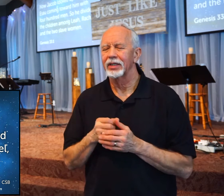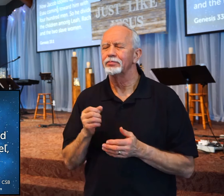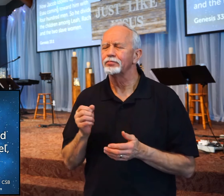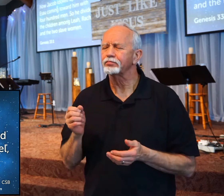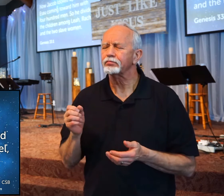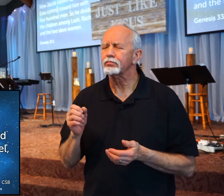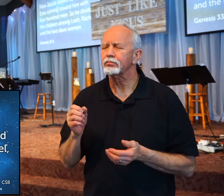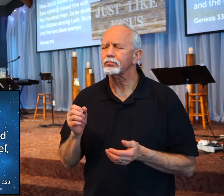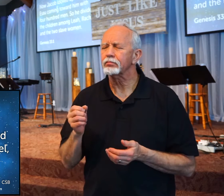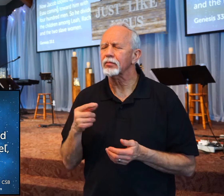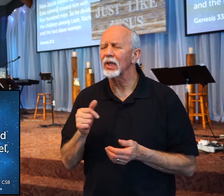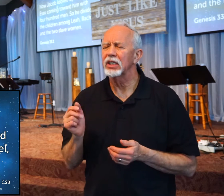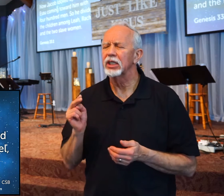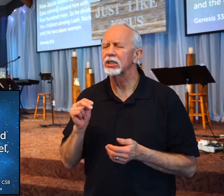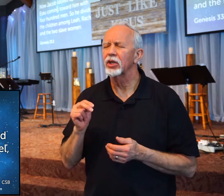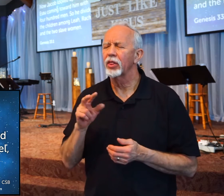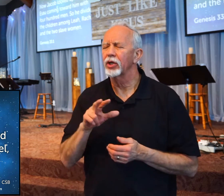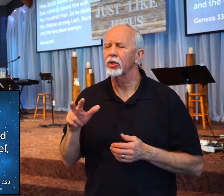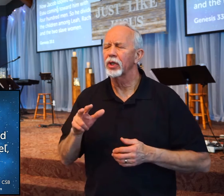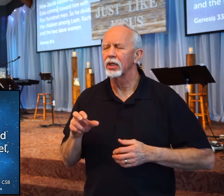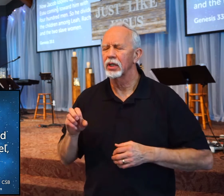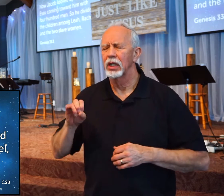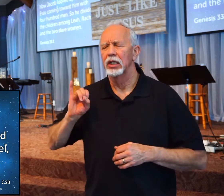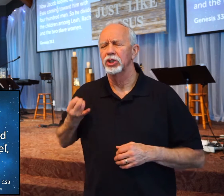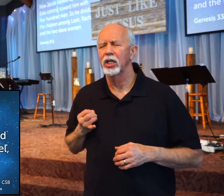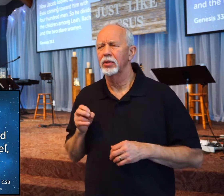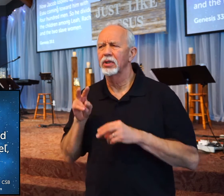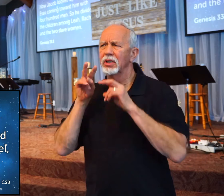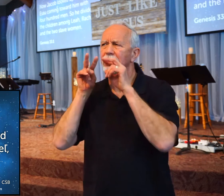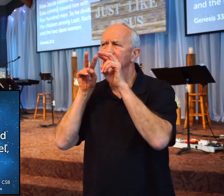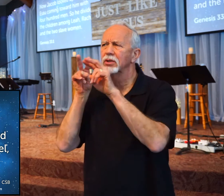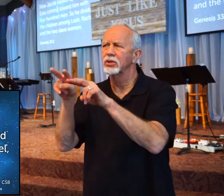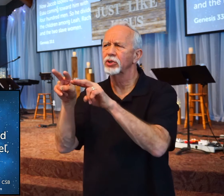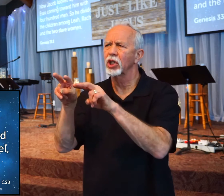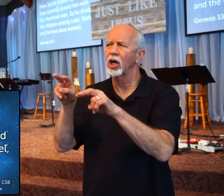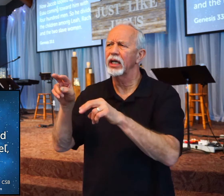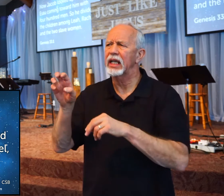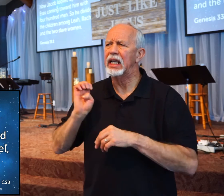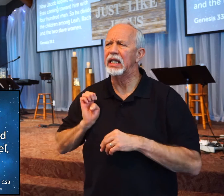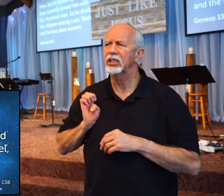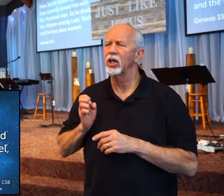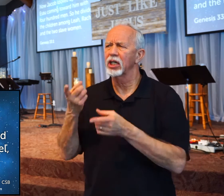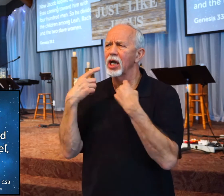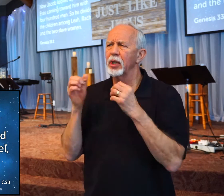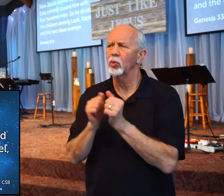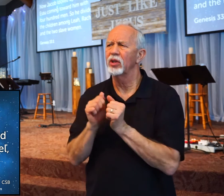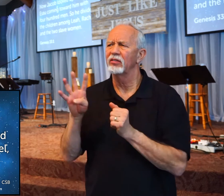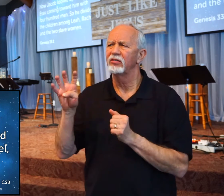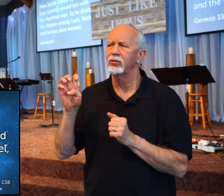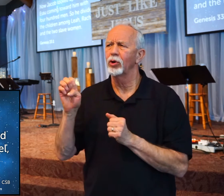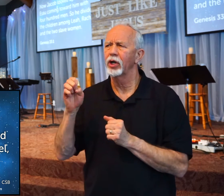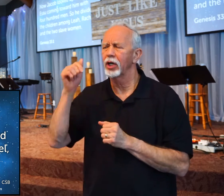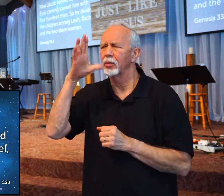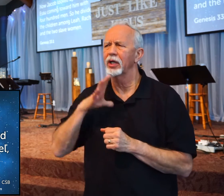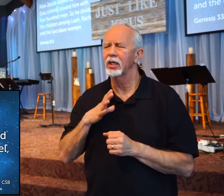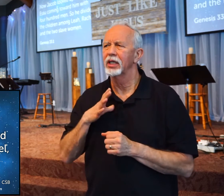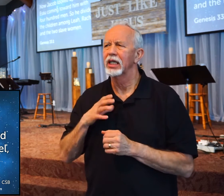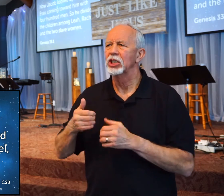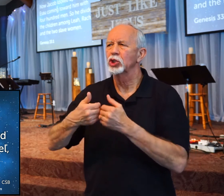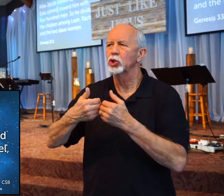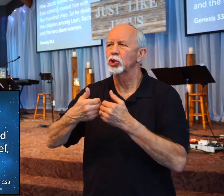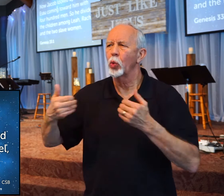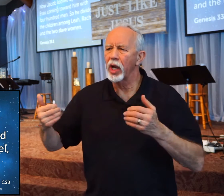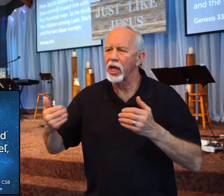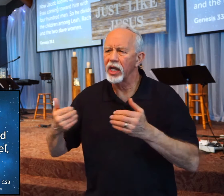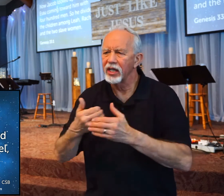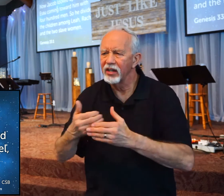Genesis 33:1. Now Jacob looked up and saw Esau coming toward him with 400 men. So he divided his